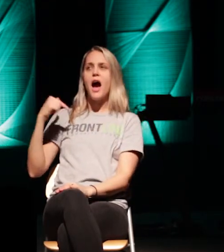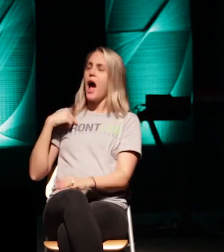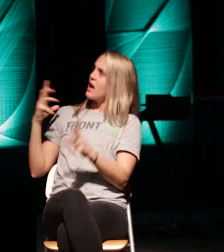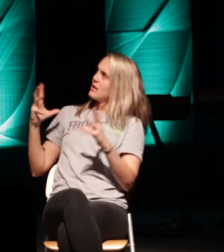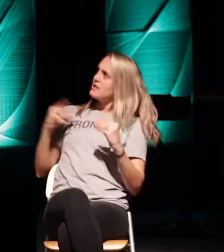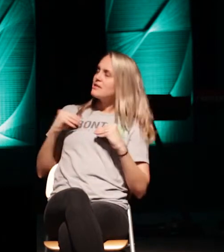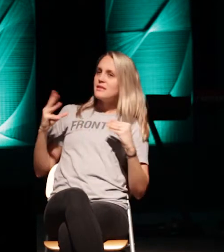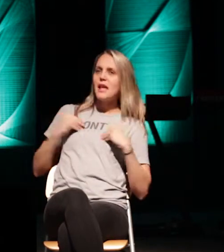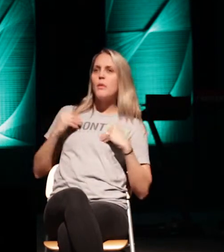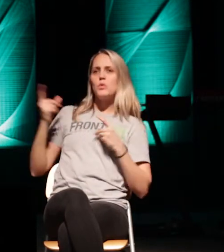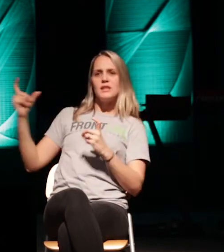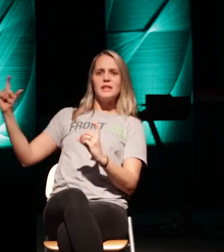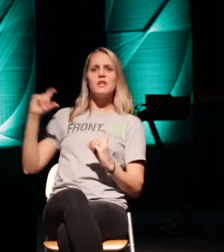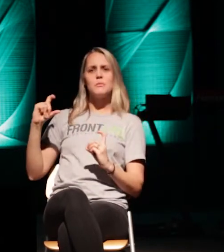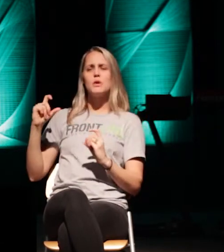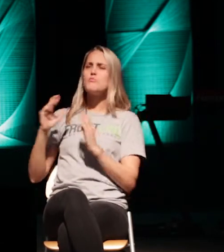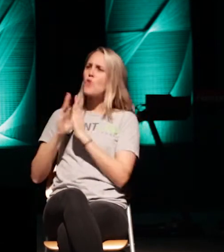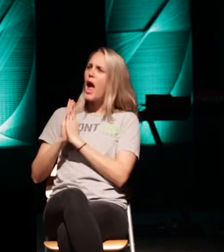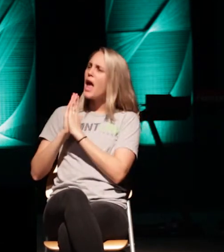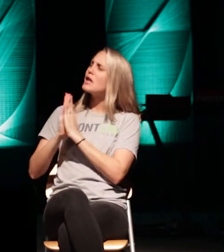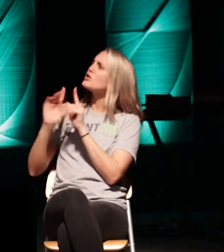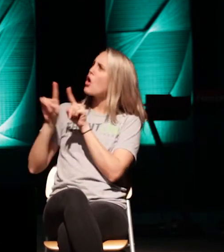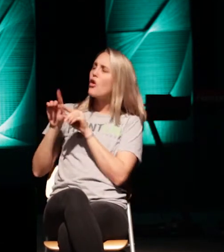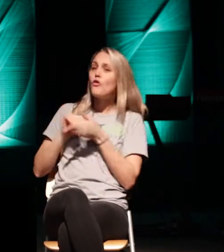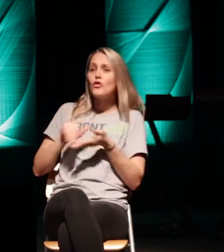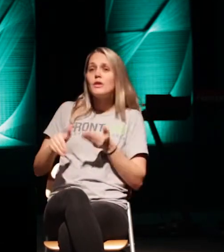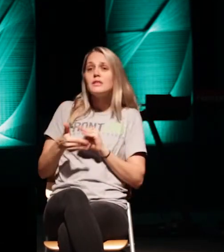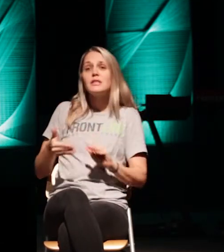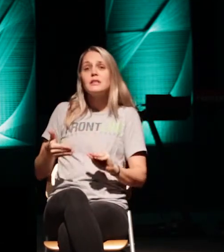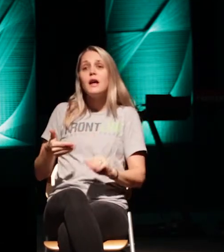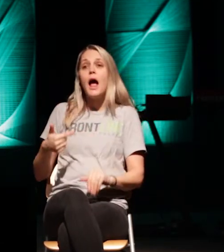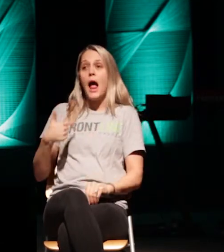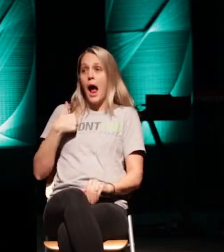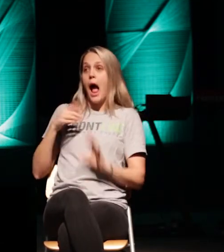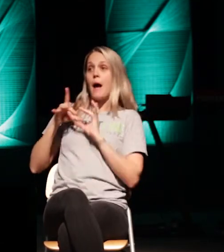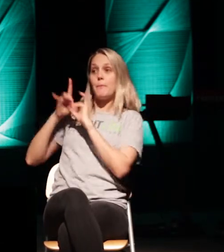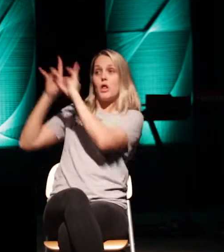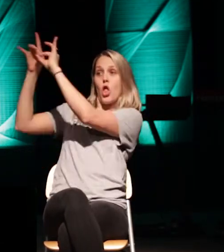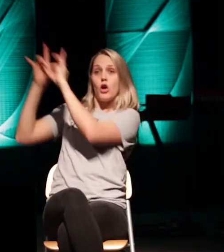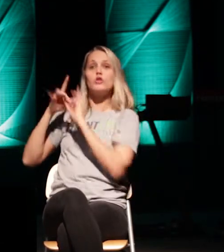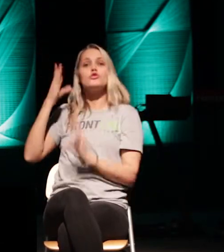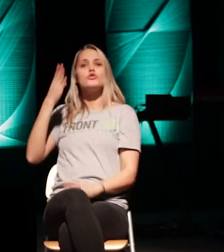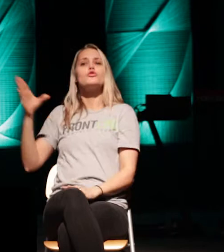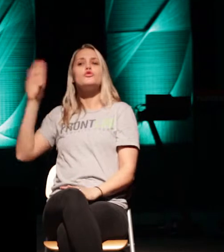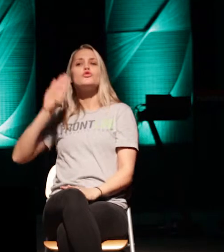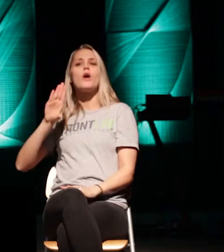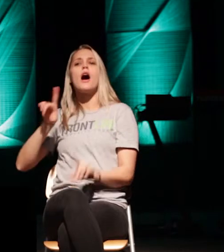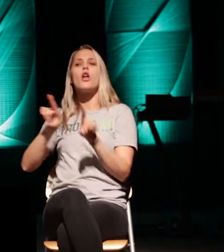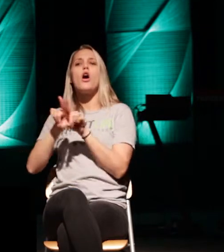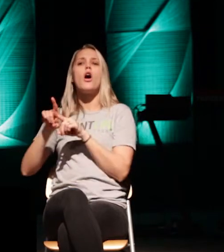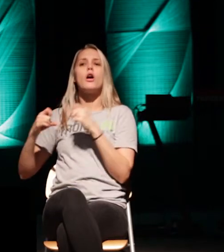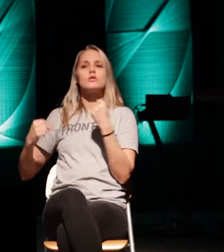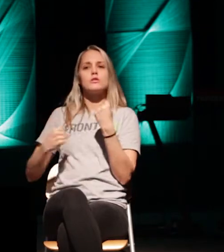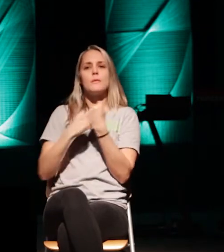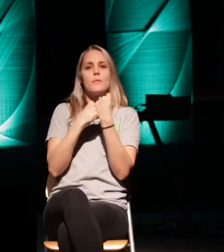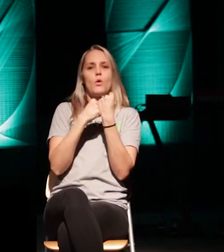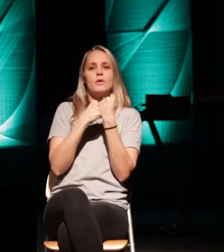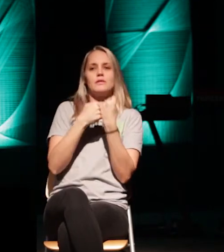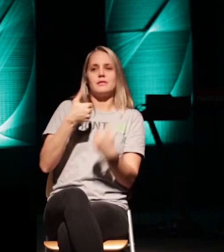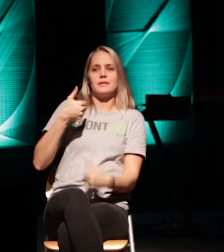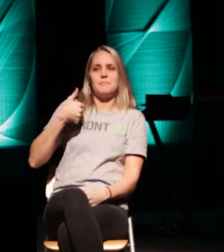that's grace and forgiveness, and so I am his, therefore God must be on my side, and whoever I oppose, God must also